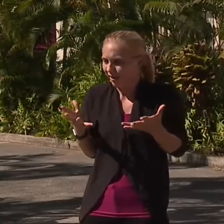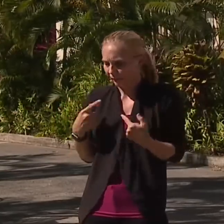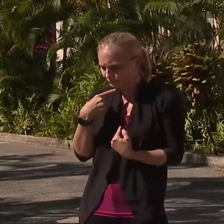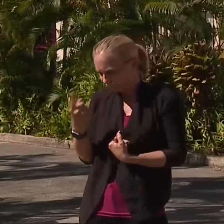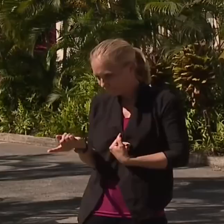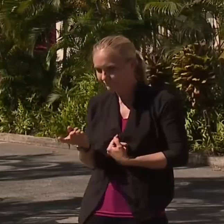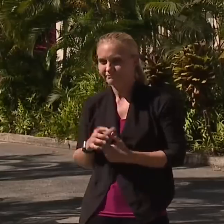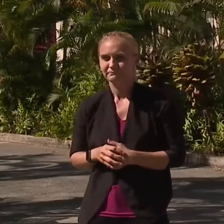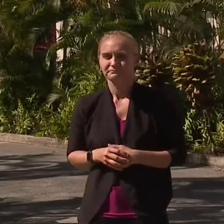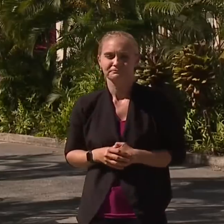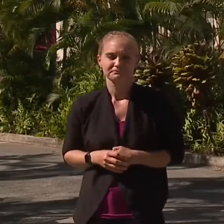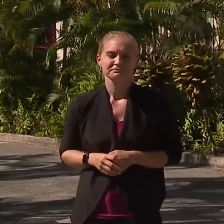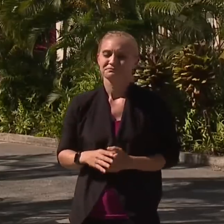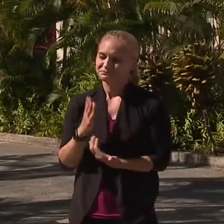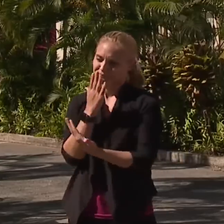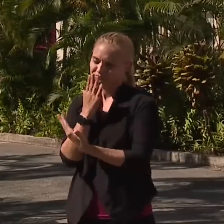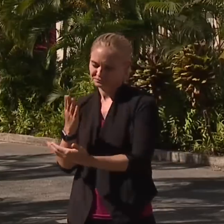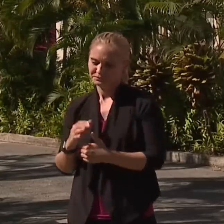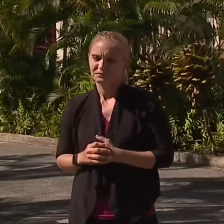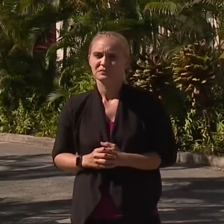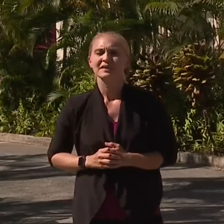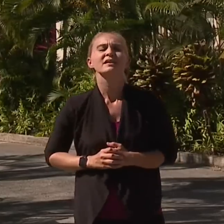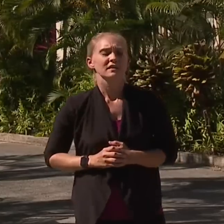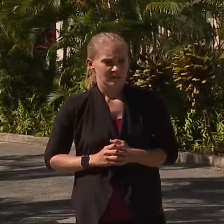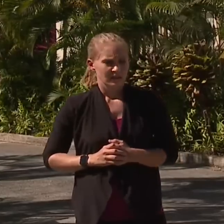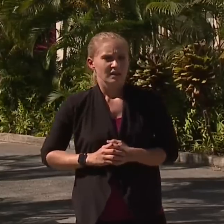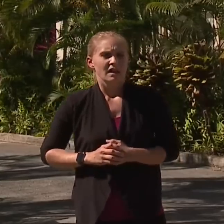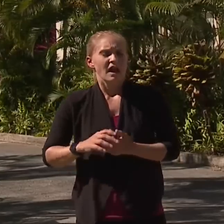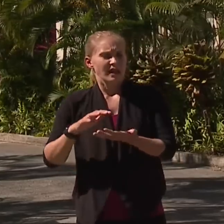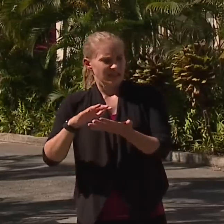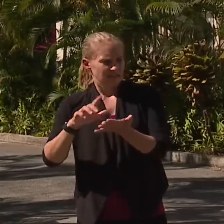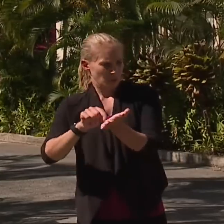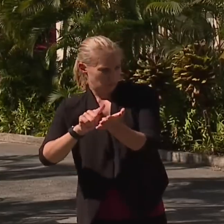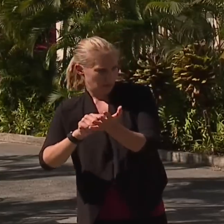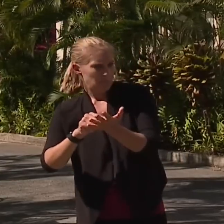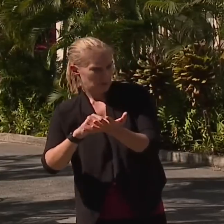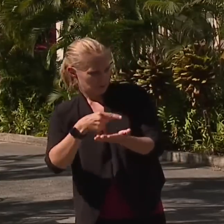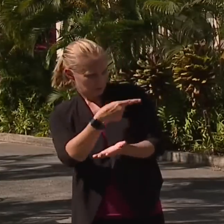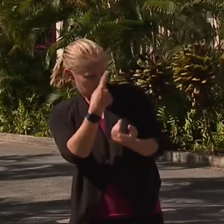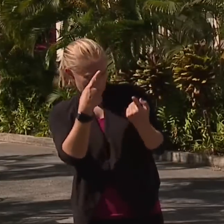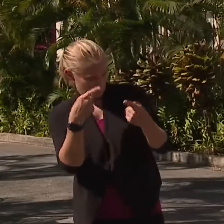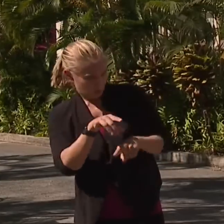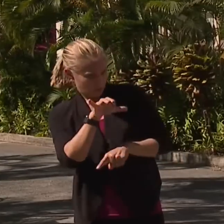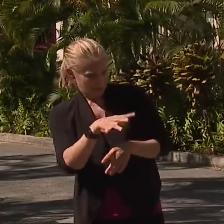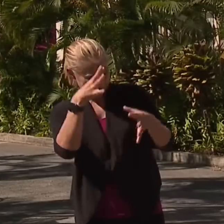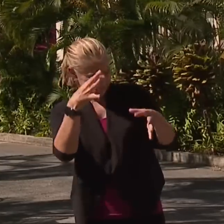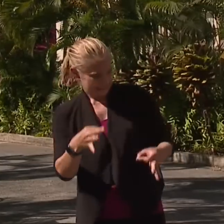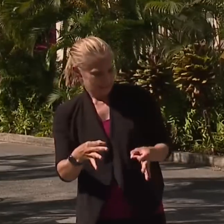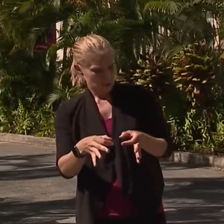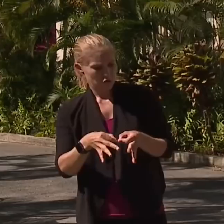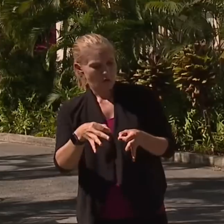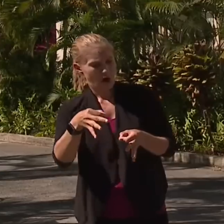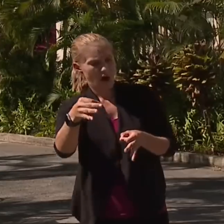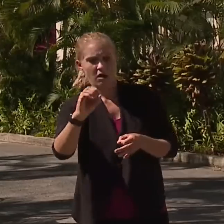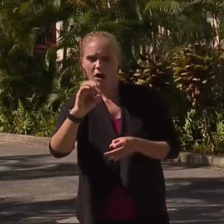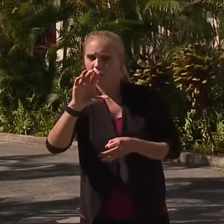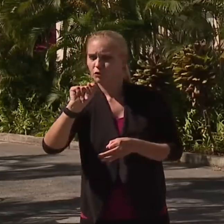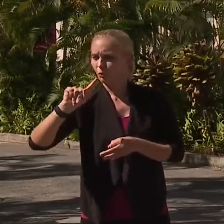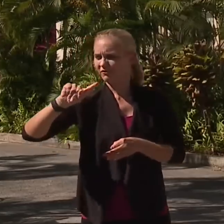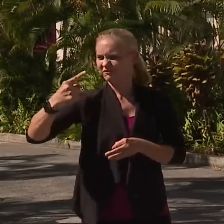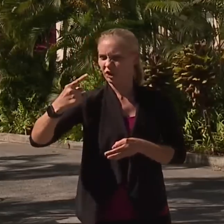that. Thanks. Kristen Concilio at the paper just wants to know if you agree with that decision to push back that October 1